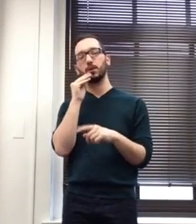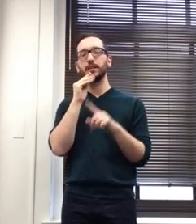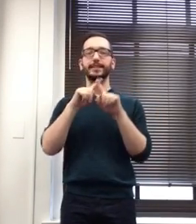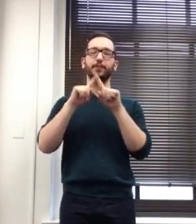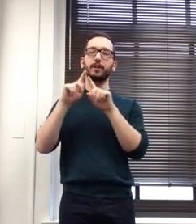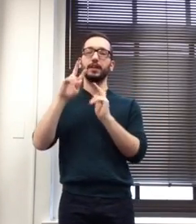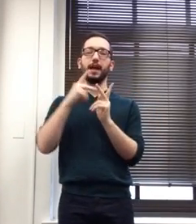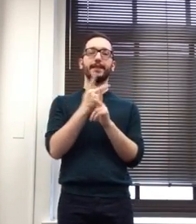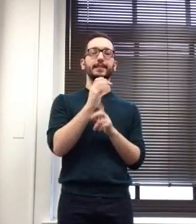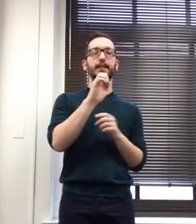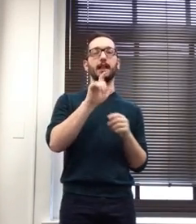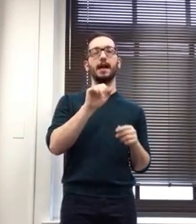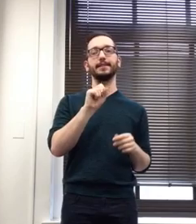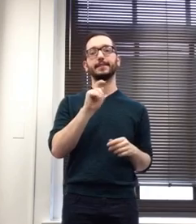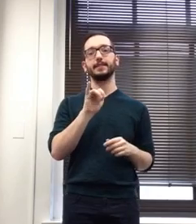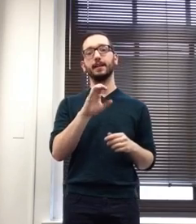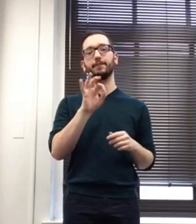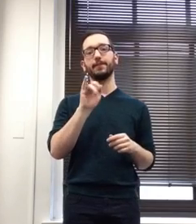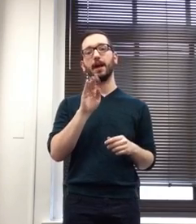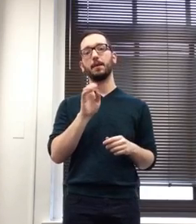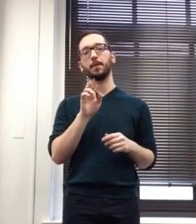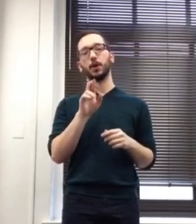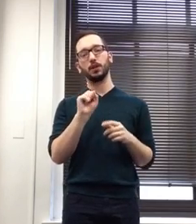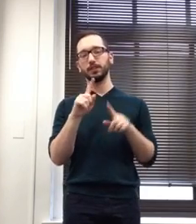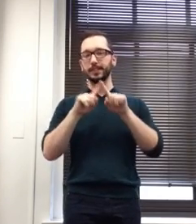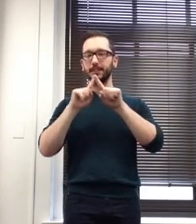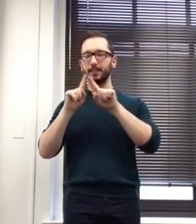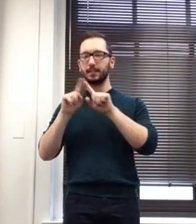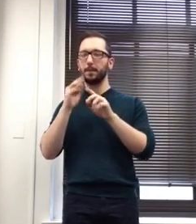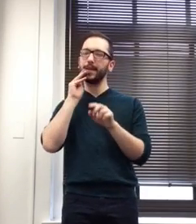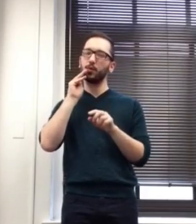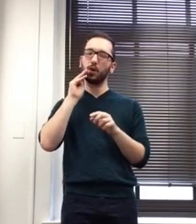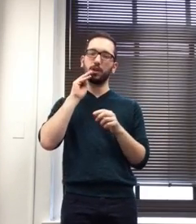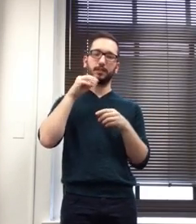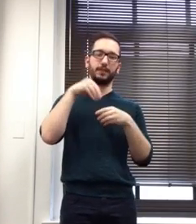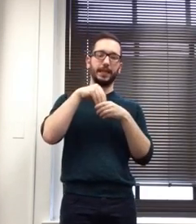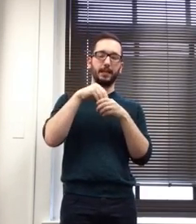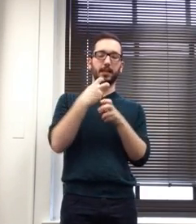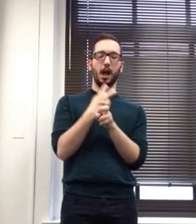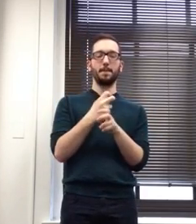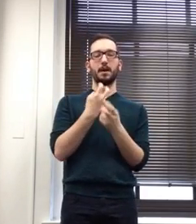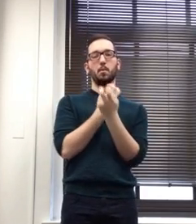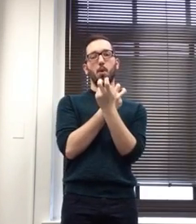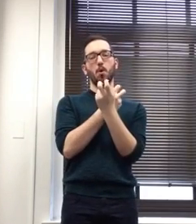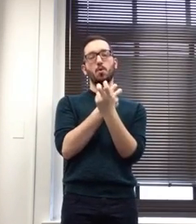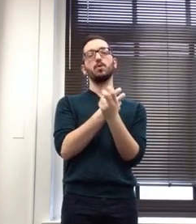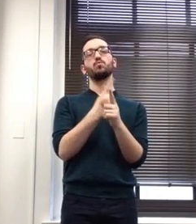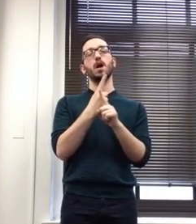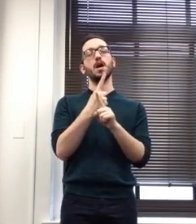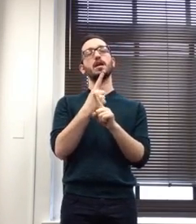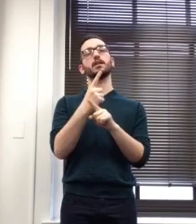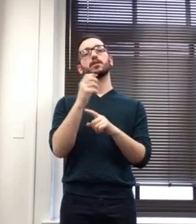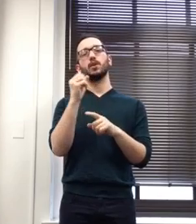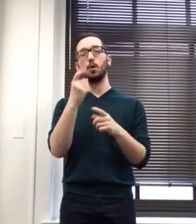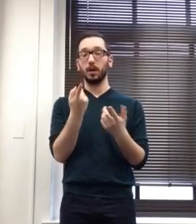fibers and all the minerals that make up the bone. The minerals are found in the compact bone. That's the hardness of the bone. By the way, is the bone living or non-living?